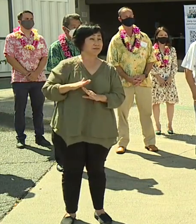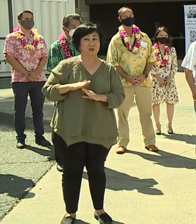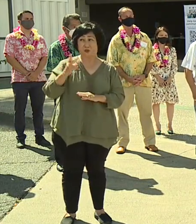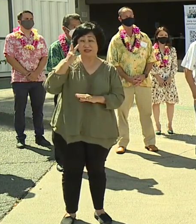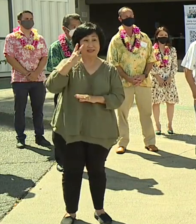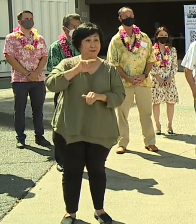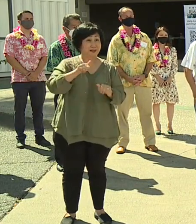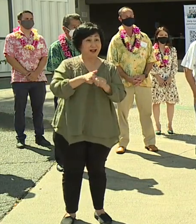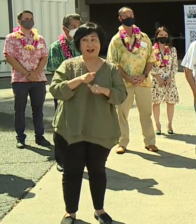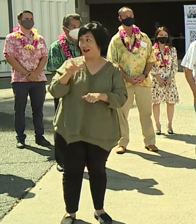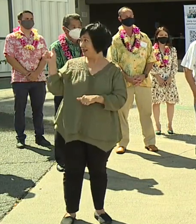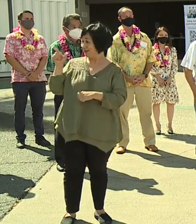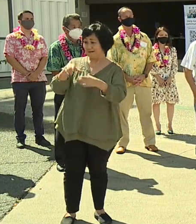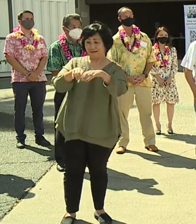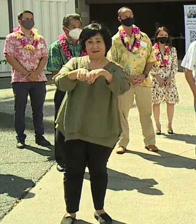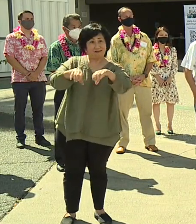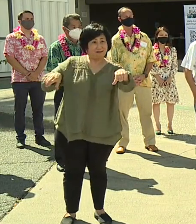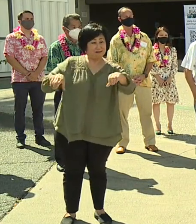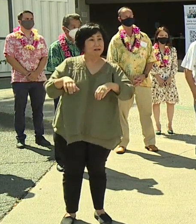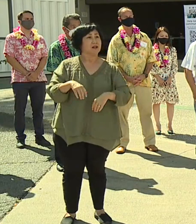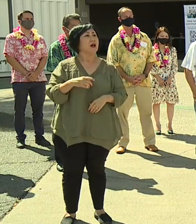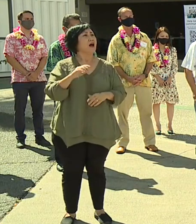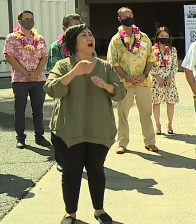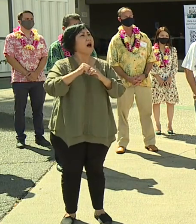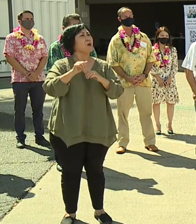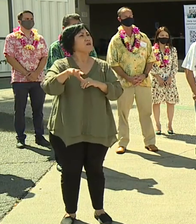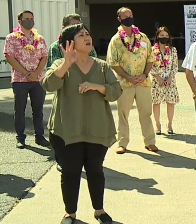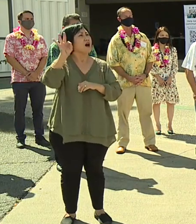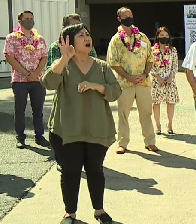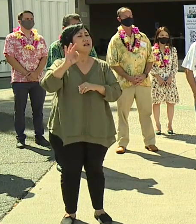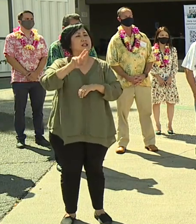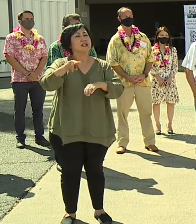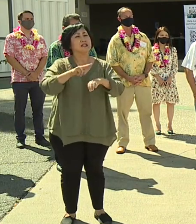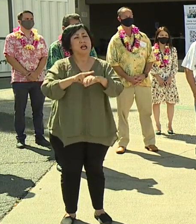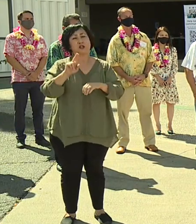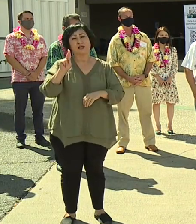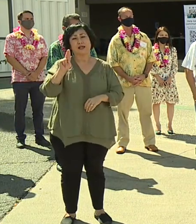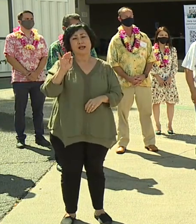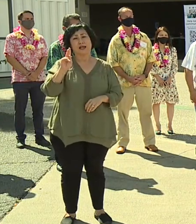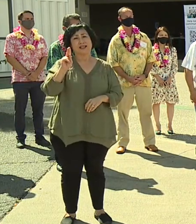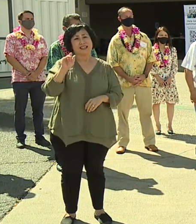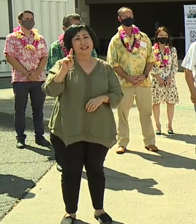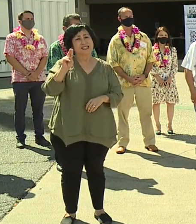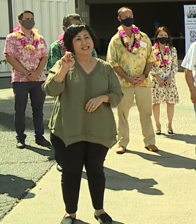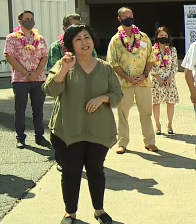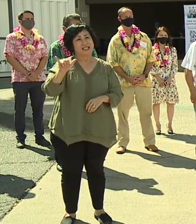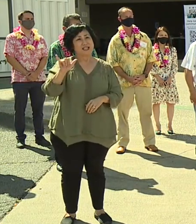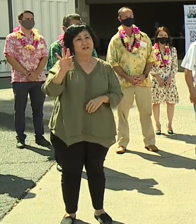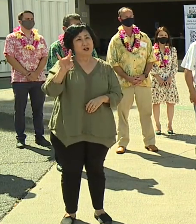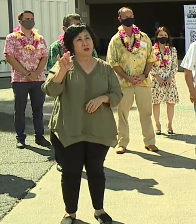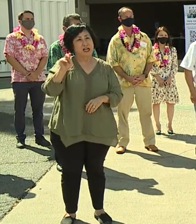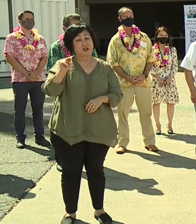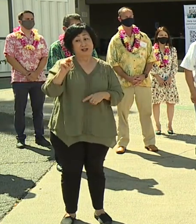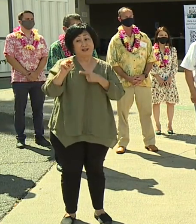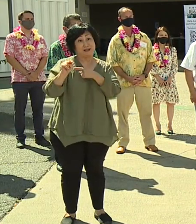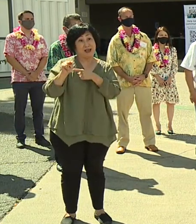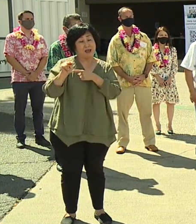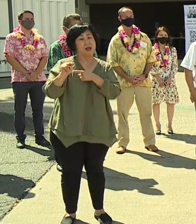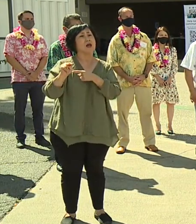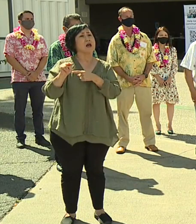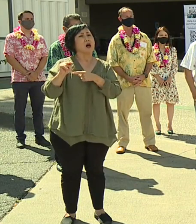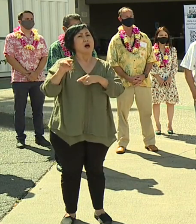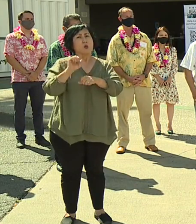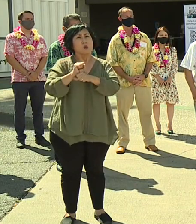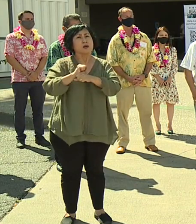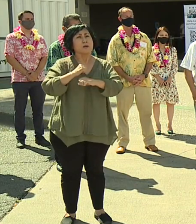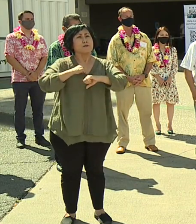me is brought to our attention by the National Kidney Foundation, who is working to protect